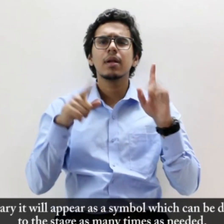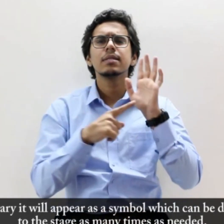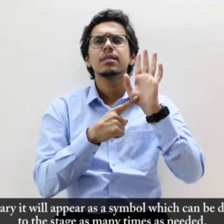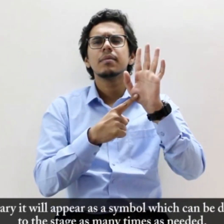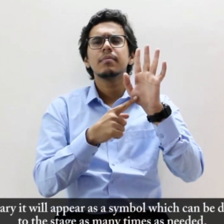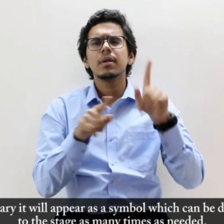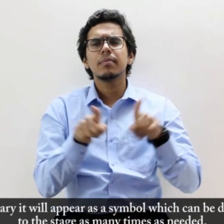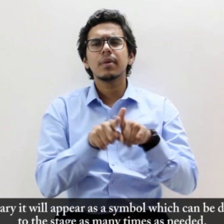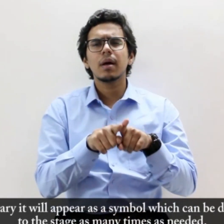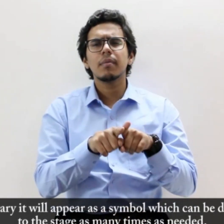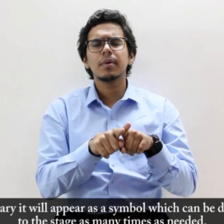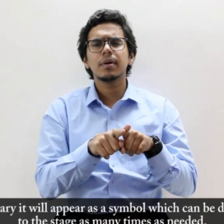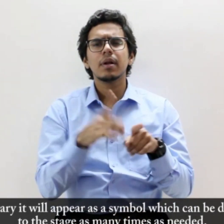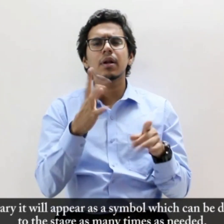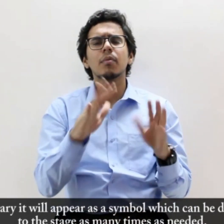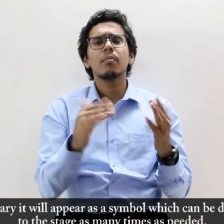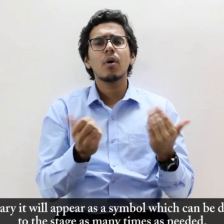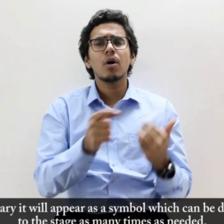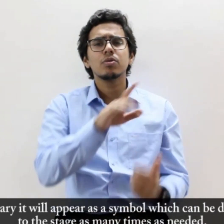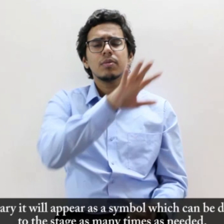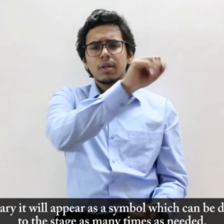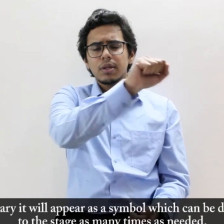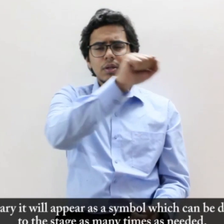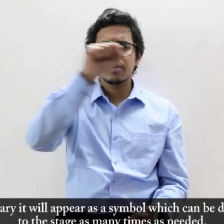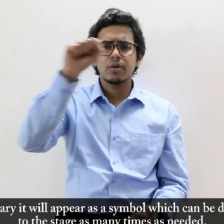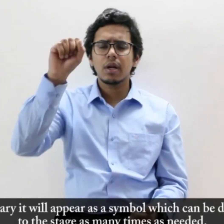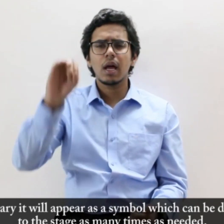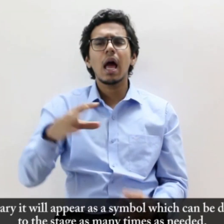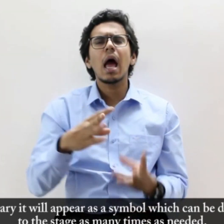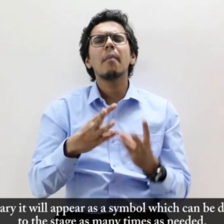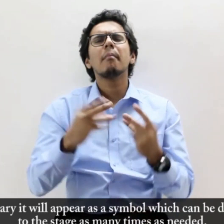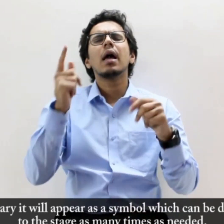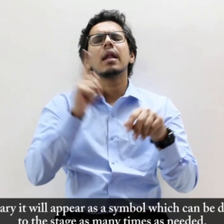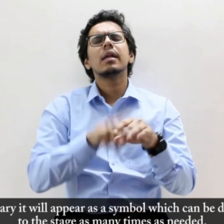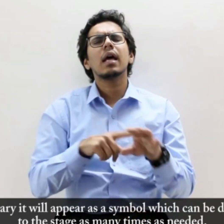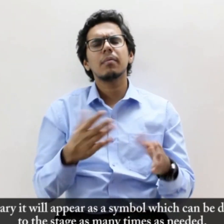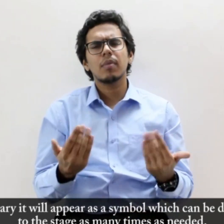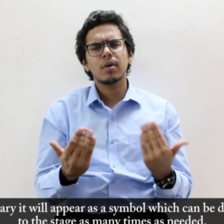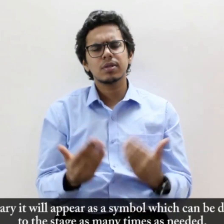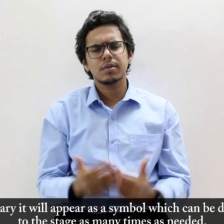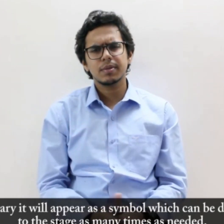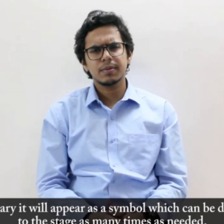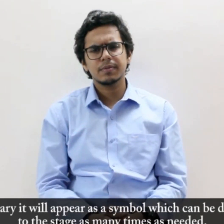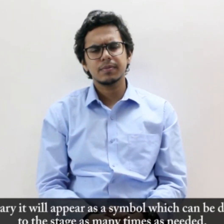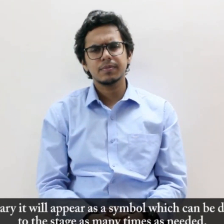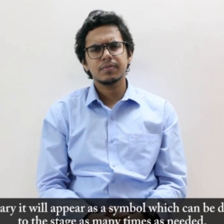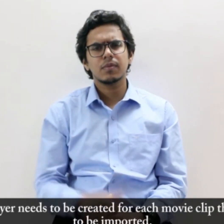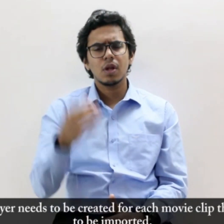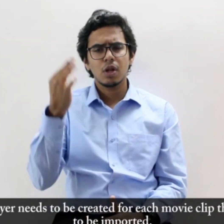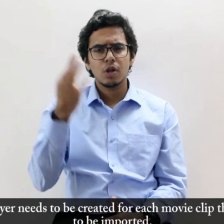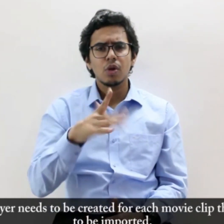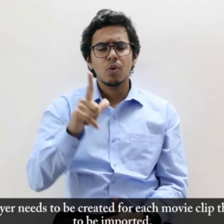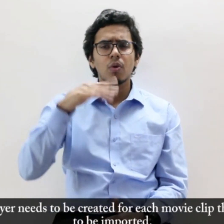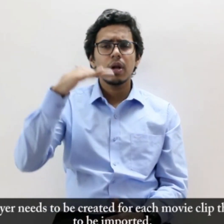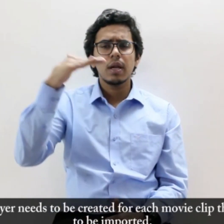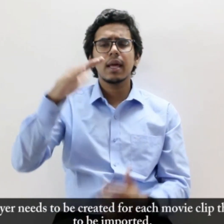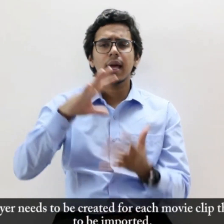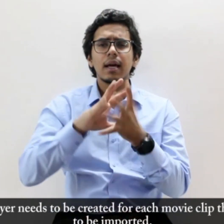In the library, it will appear as a symbol which can be dragged out to the stage. A new layer needs